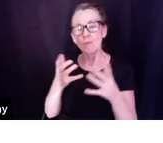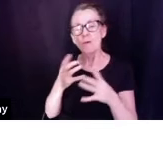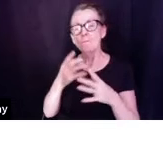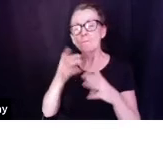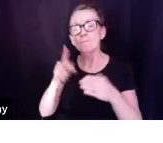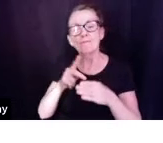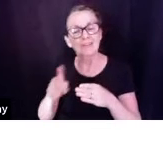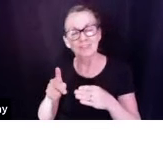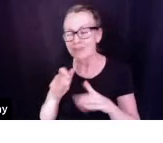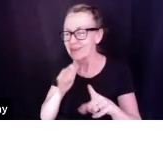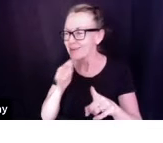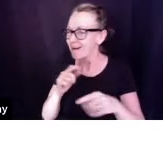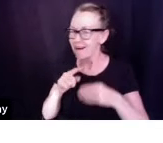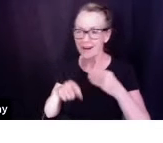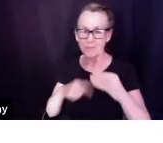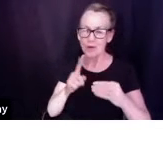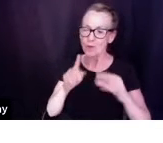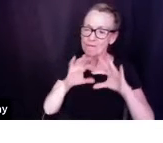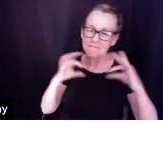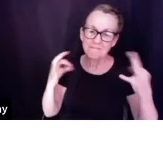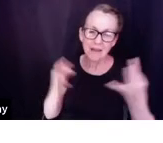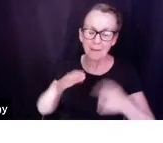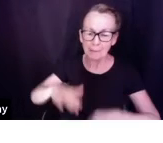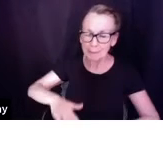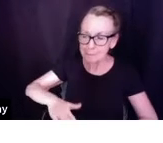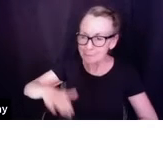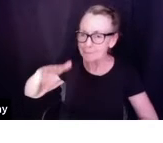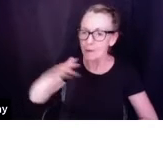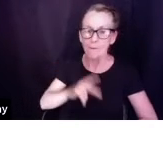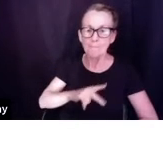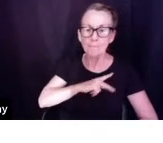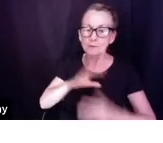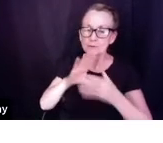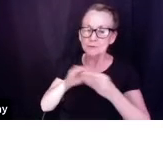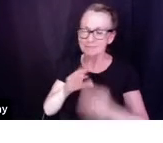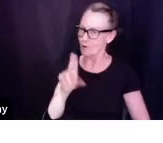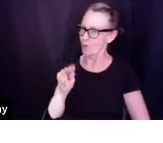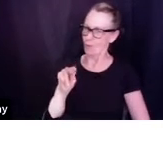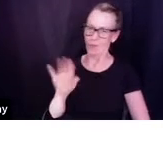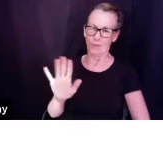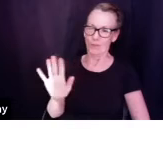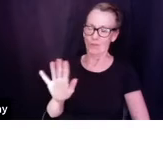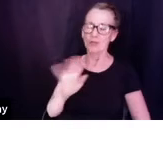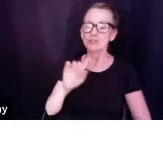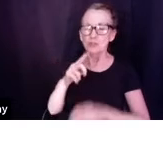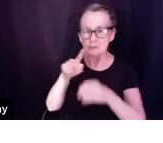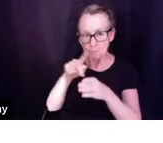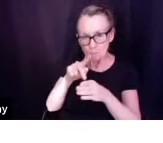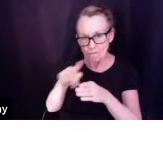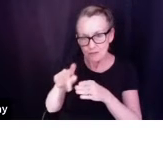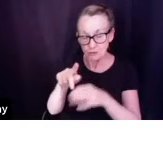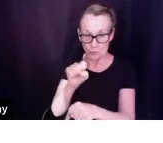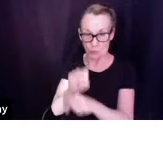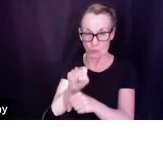want to hear about your family life or personal stuff. It's all about your professional life. And don't make it too